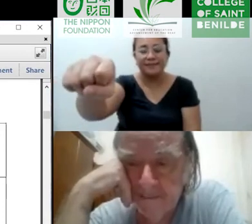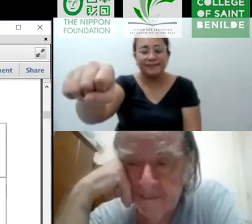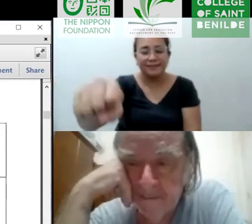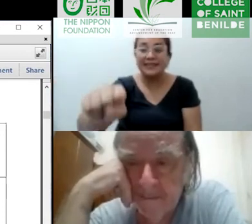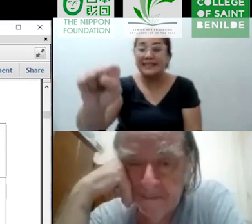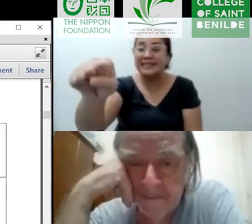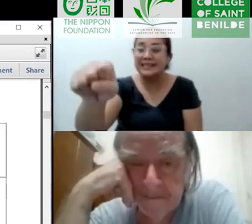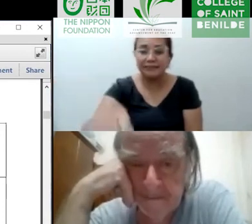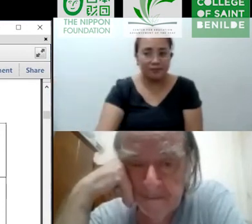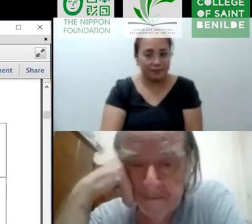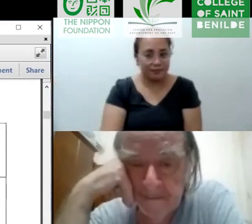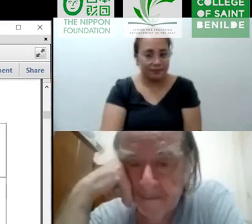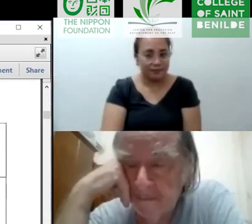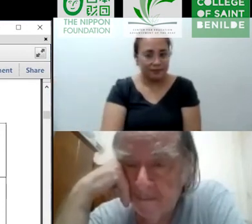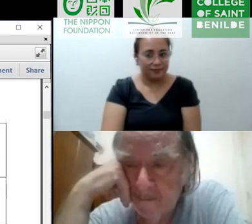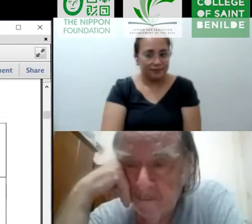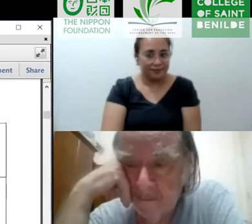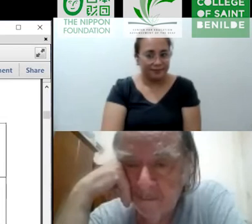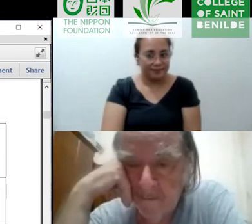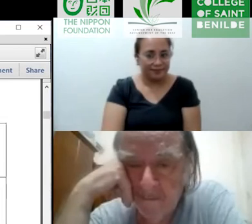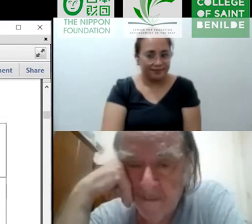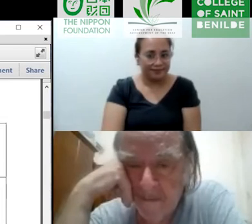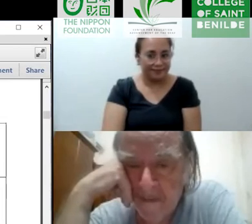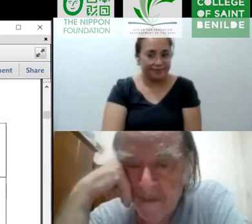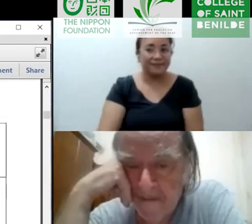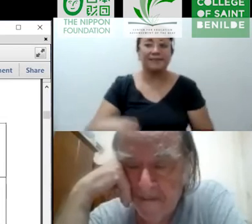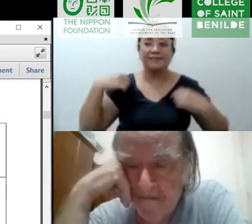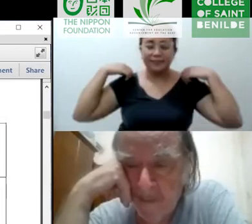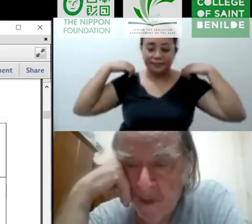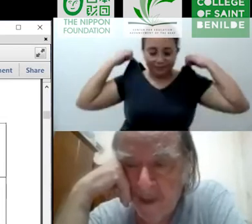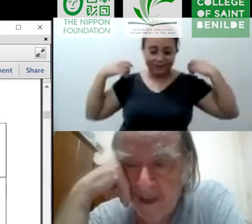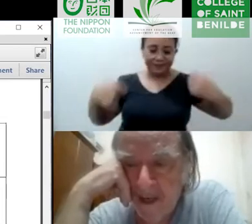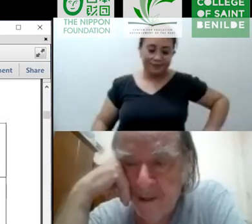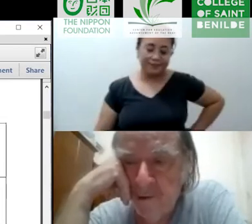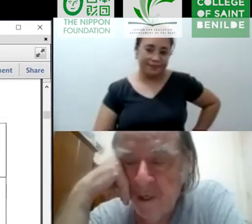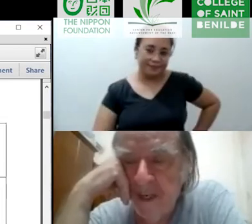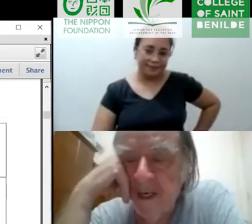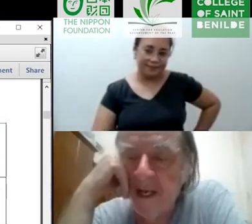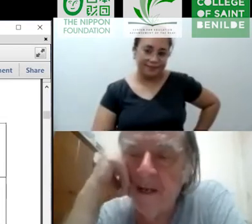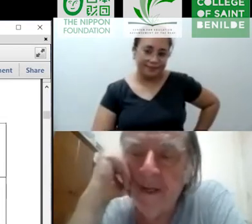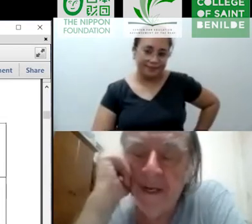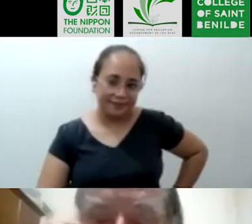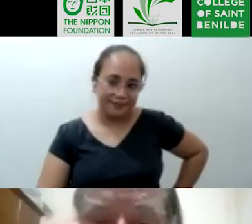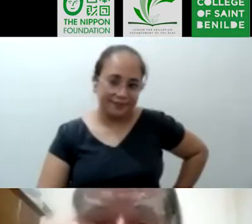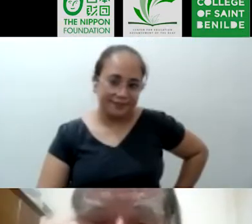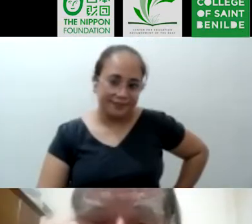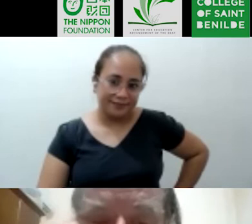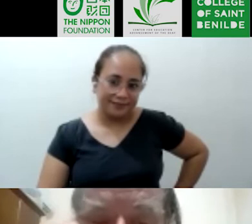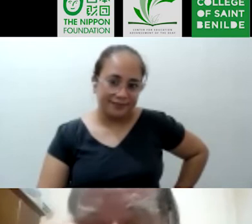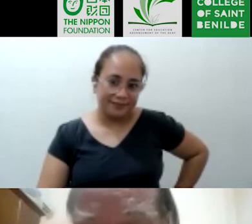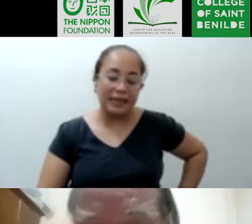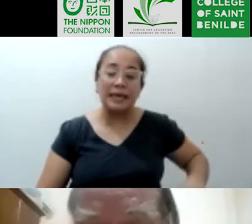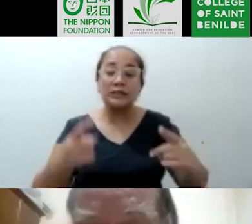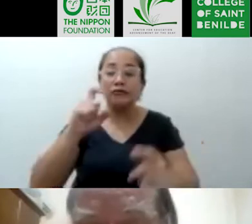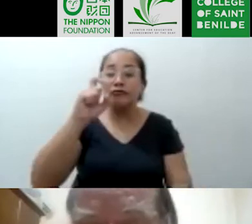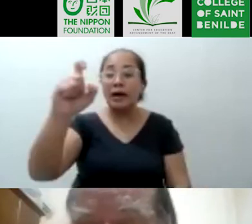Yeah. Okay, okay. I see. I see. And Shakti you can immediately go to that